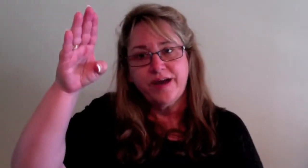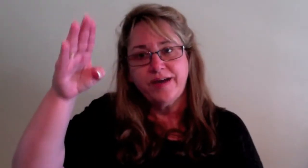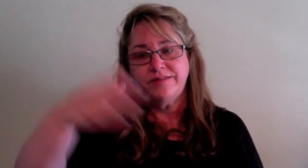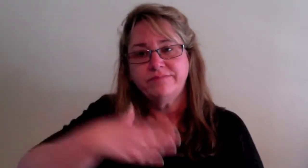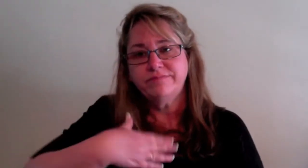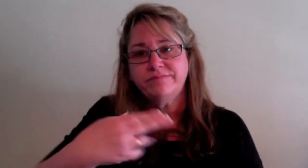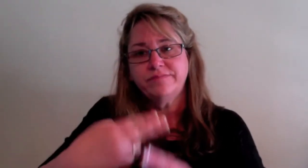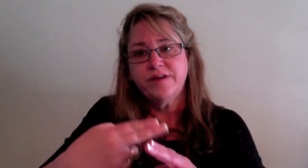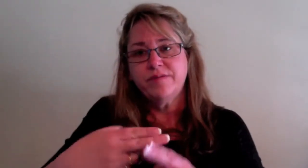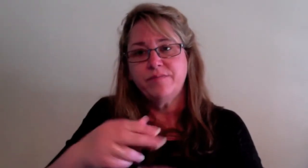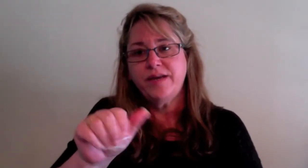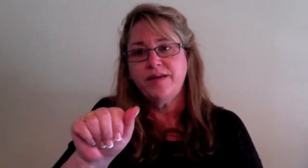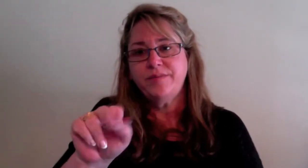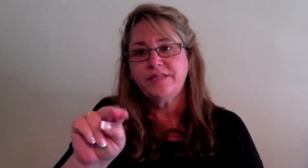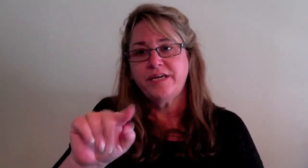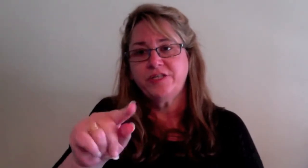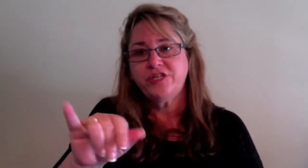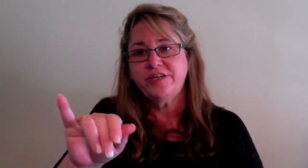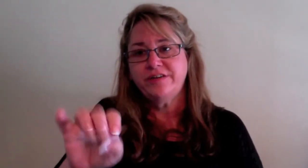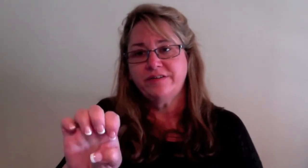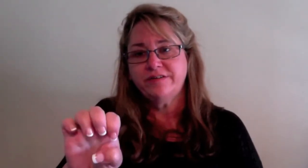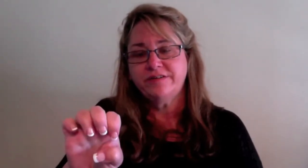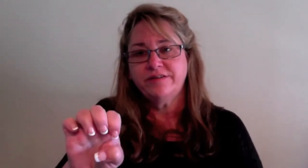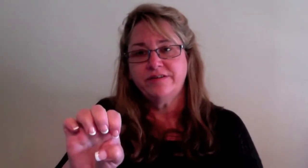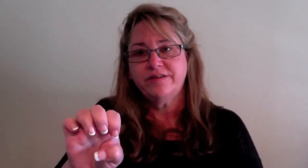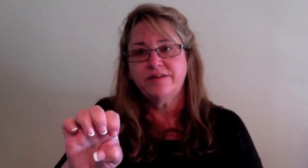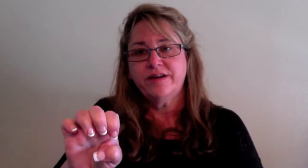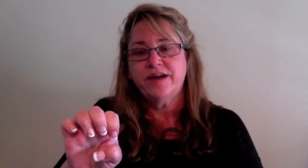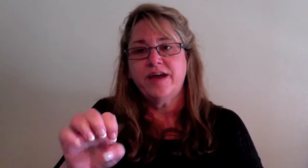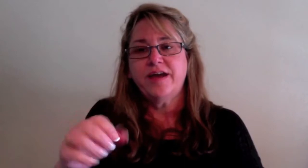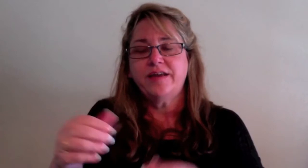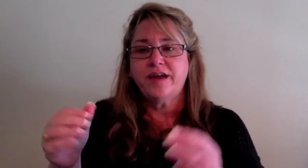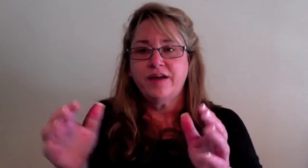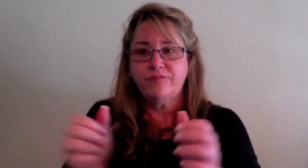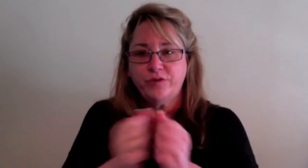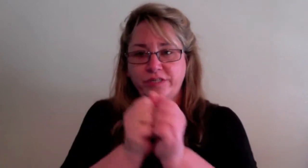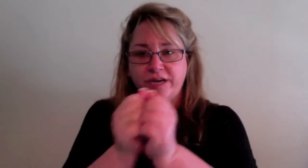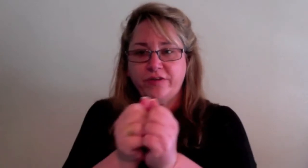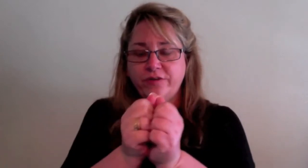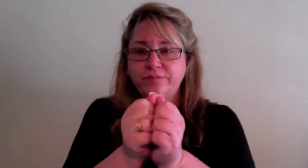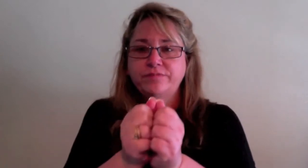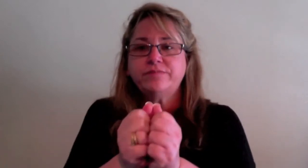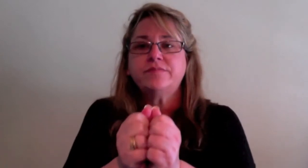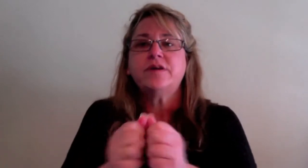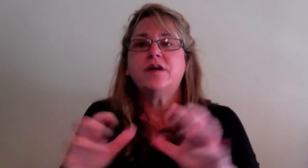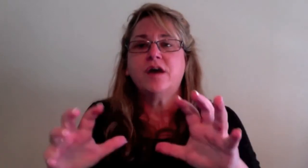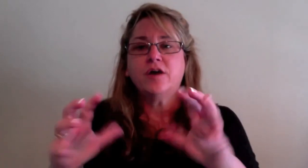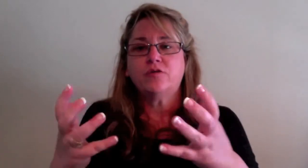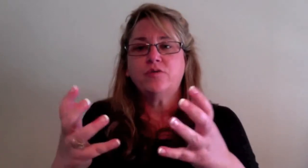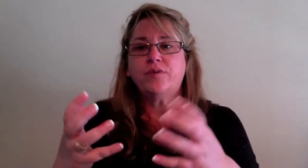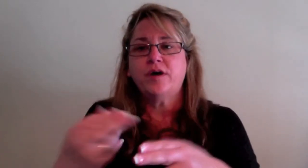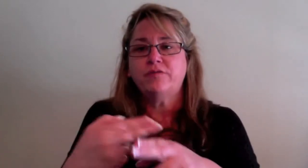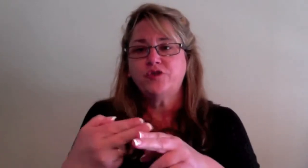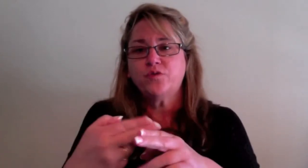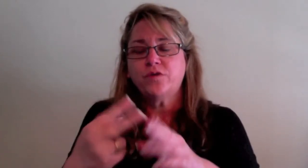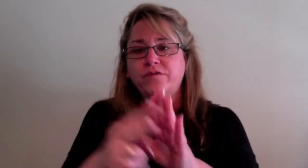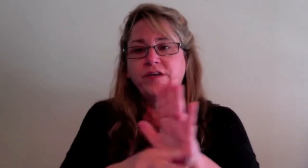Hi, my name is Angie, and I've put together a group of short